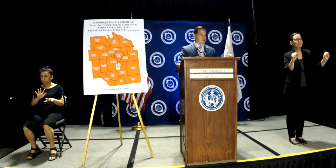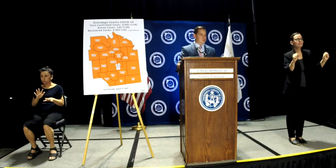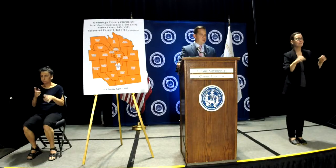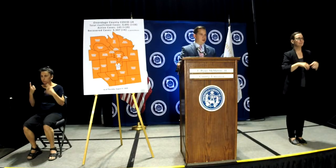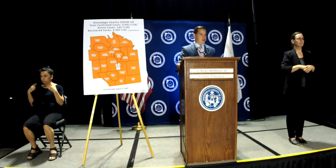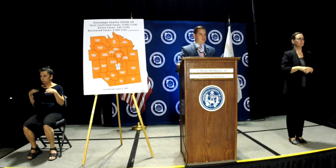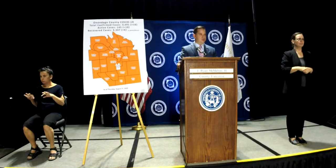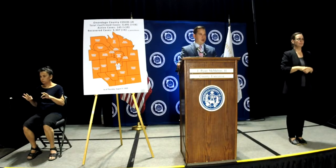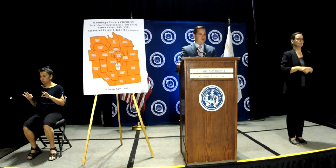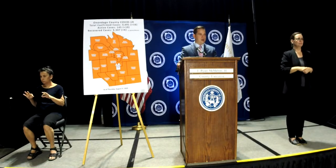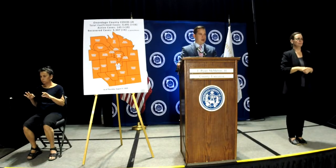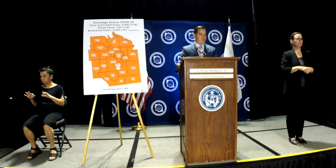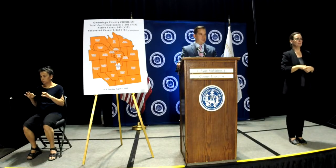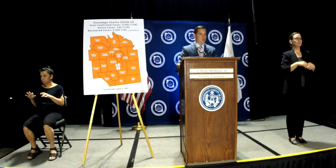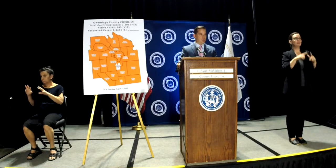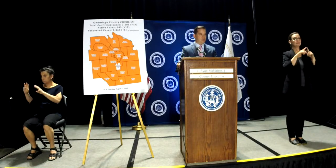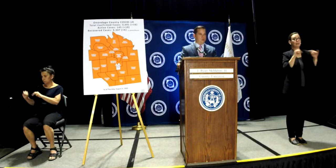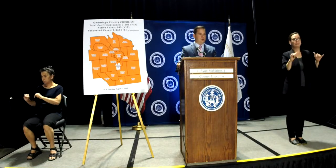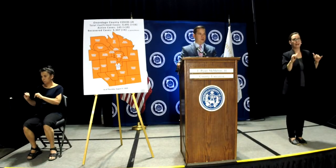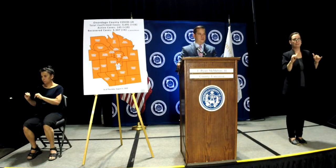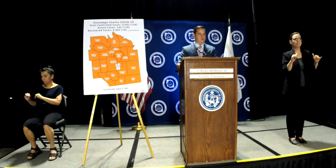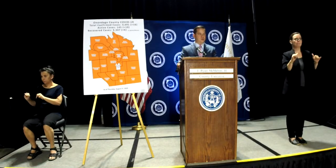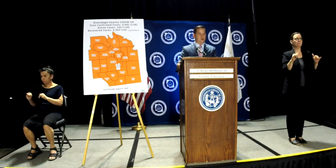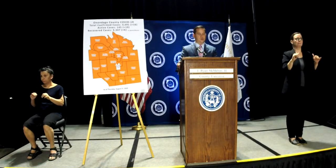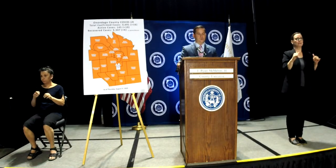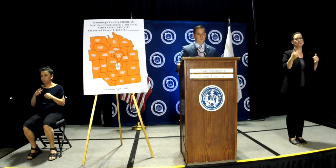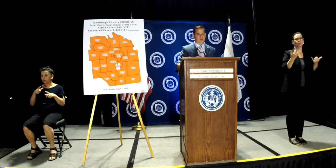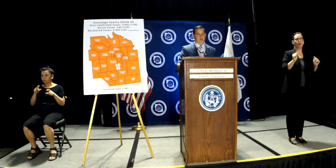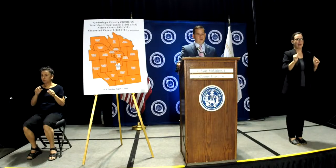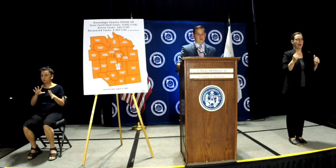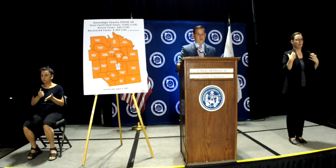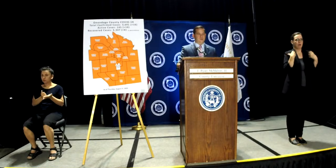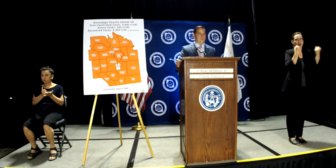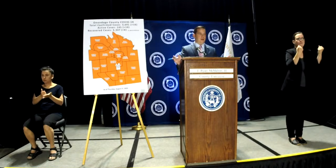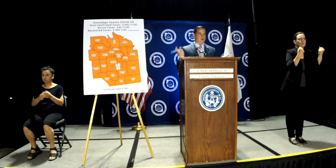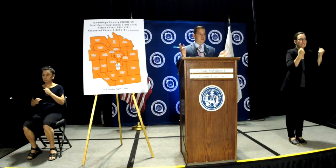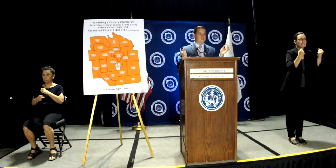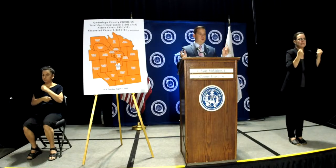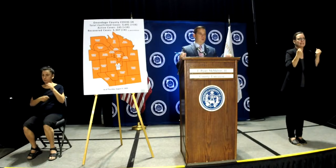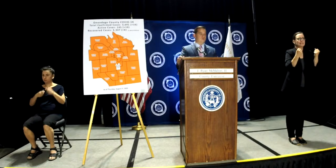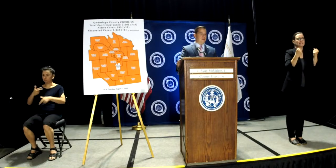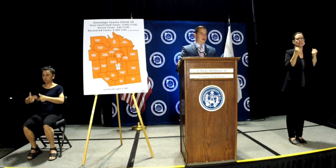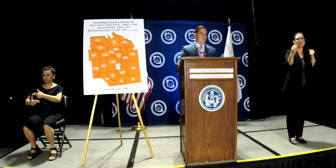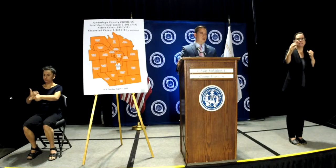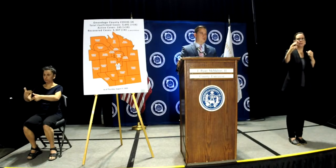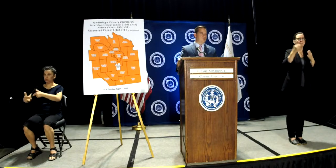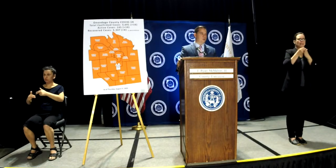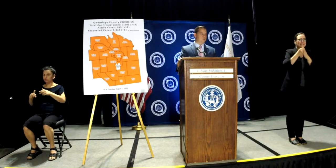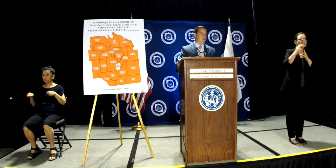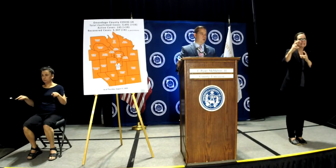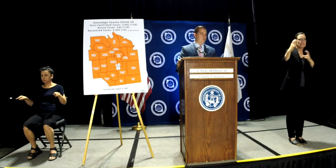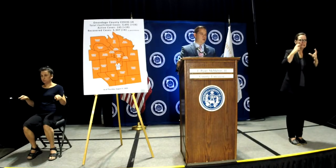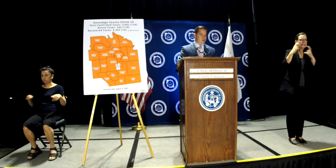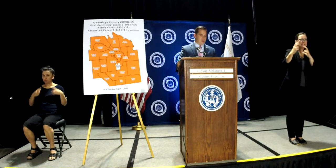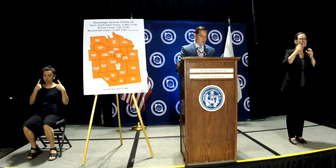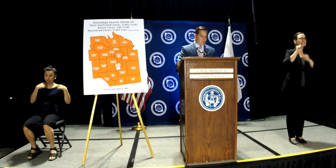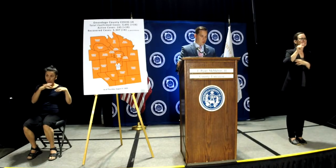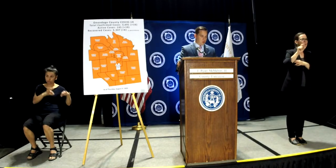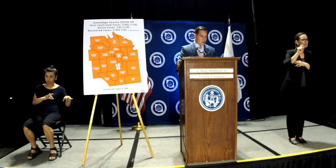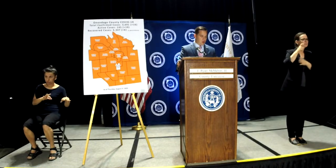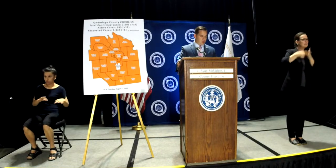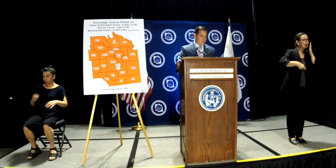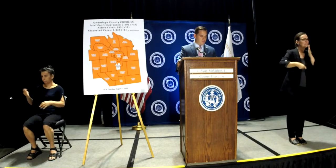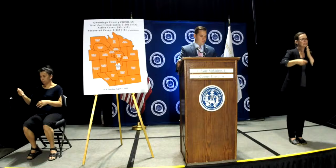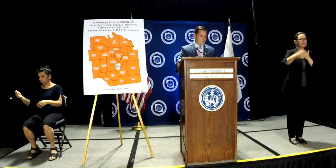make investments in areas that drive economic growth and infrastructure. So it's a balance. So we'll find that balance. We'll put forward a budget that